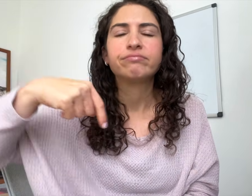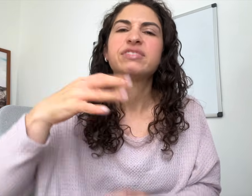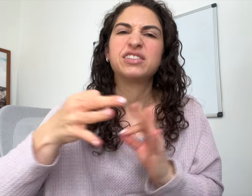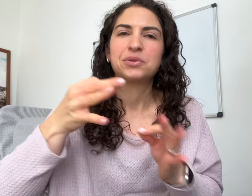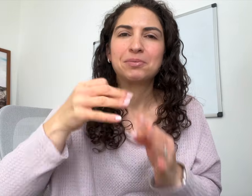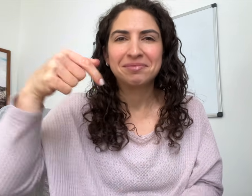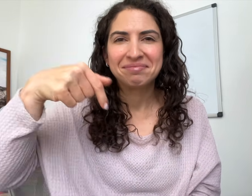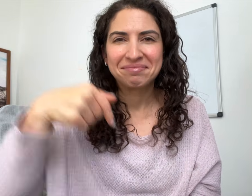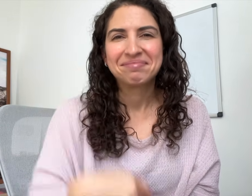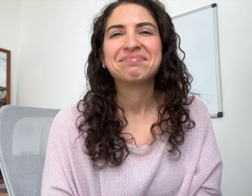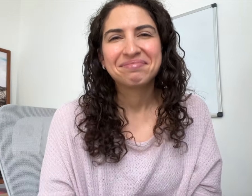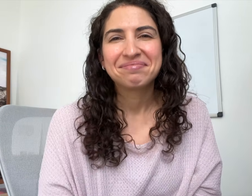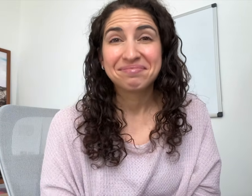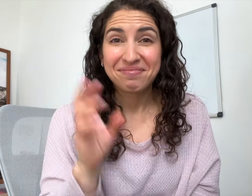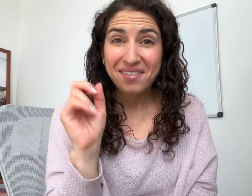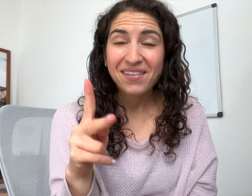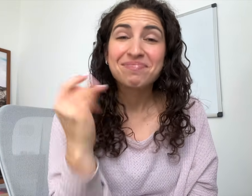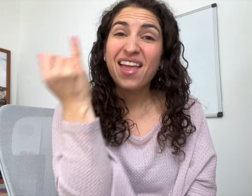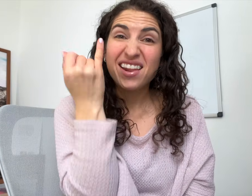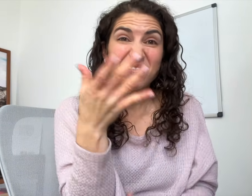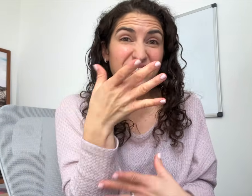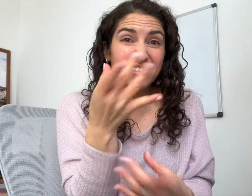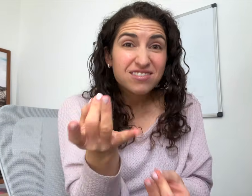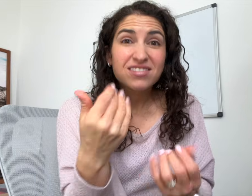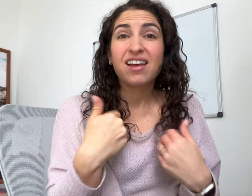below in the description. Okay? And if you're